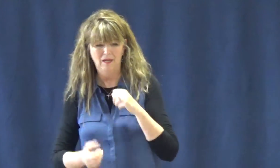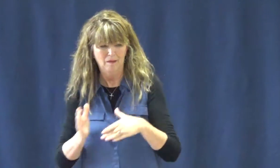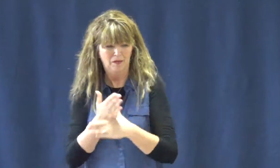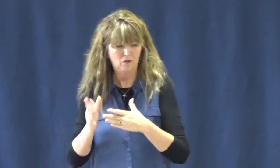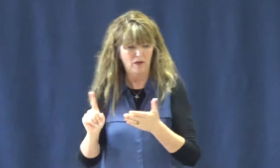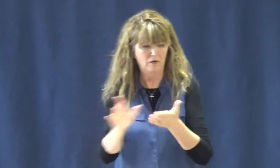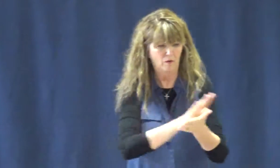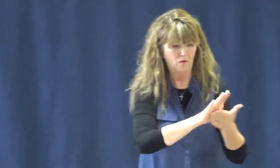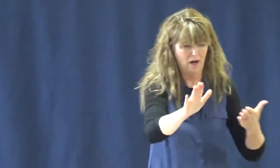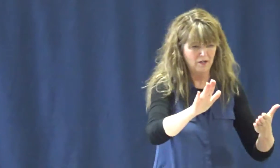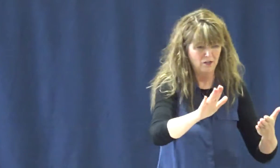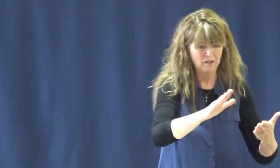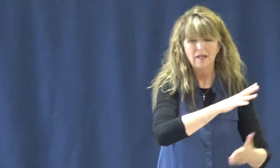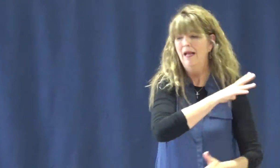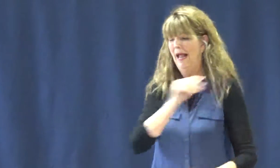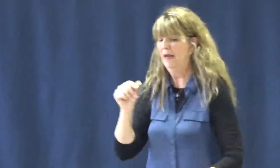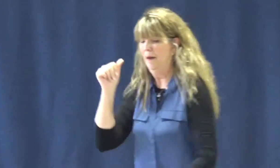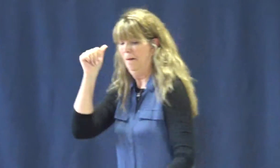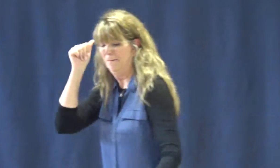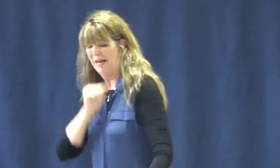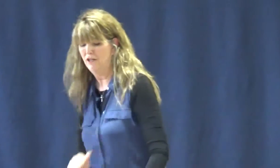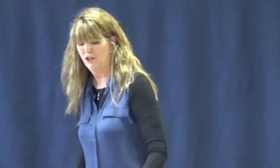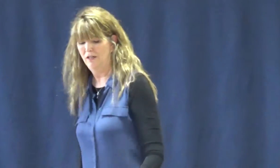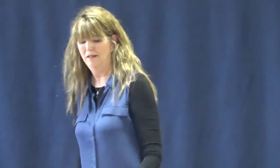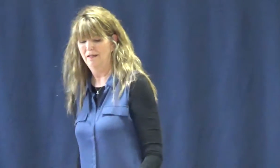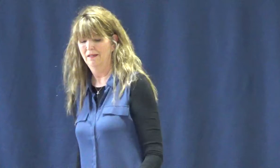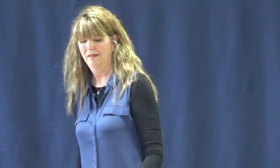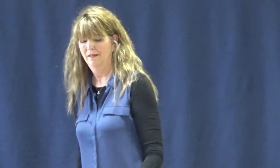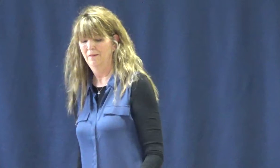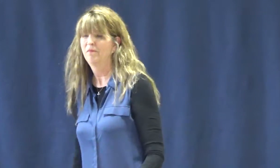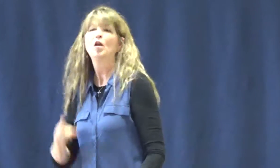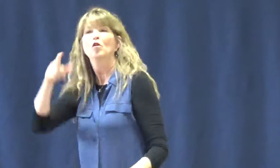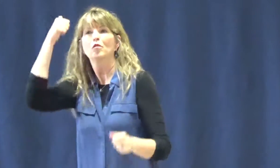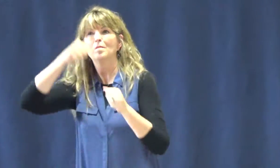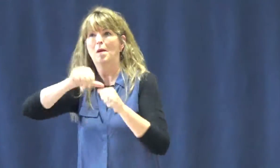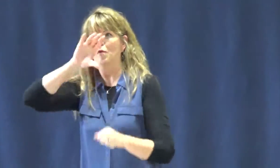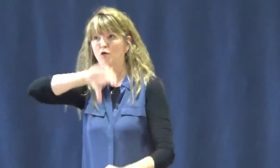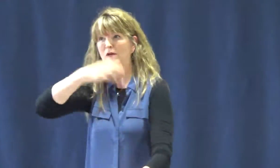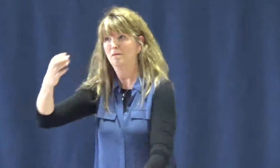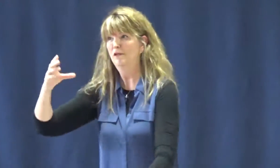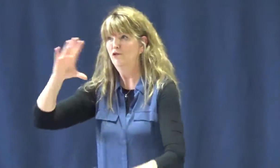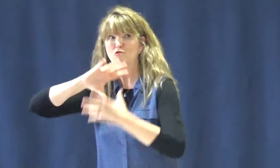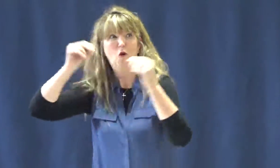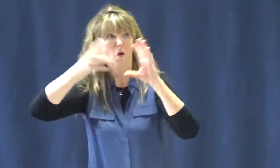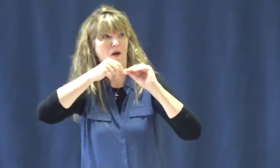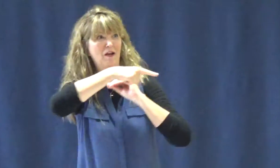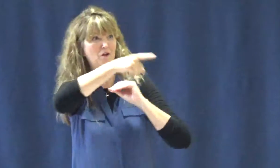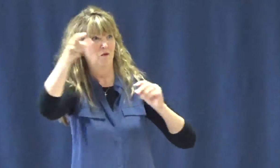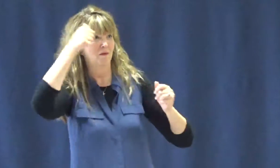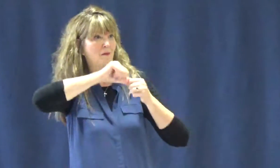heartbroken between graciousness and patience. Do you remember the Christmas story?